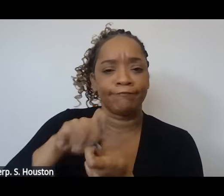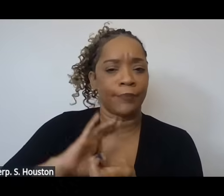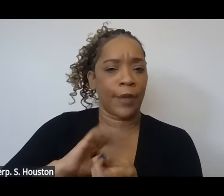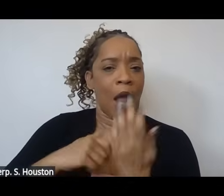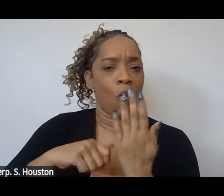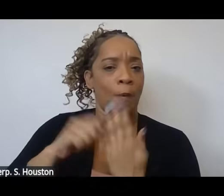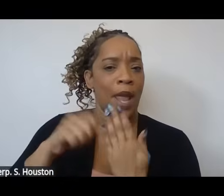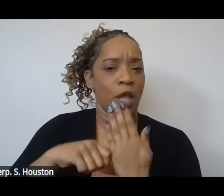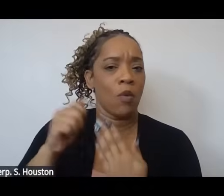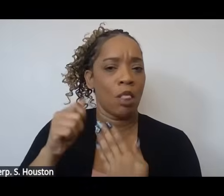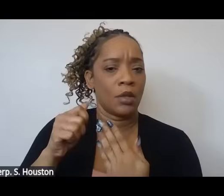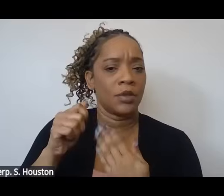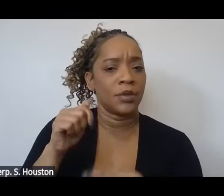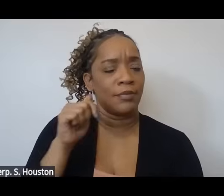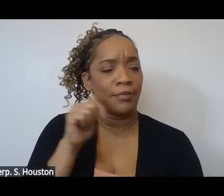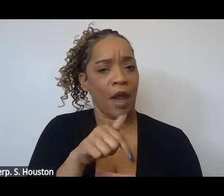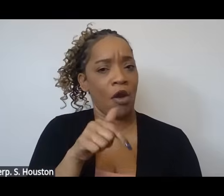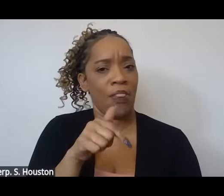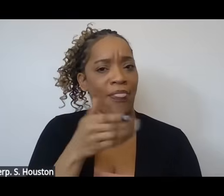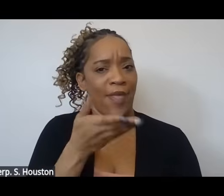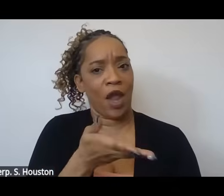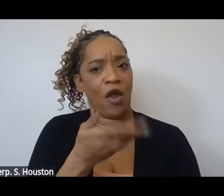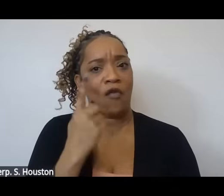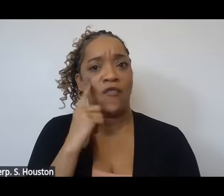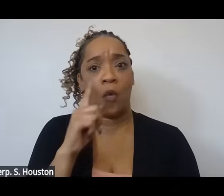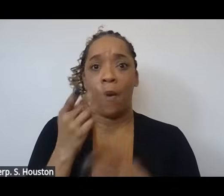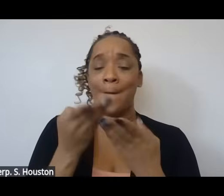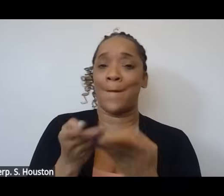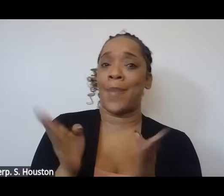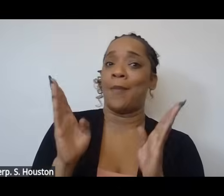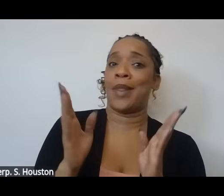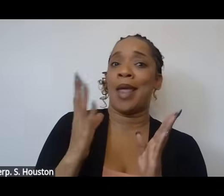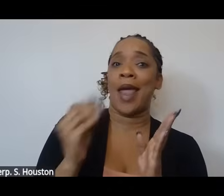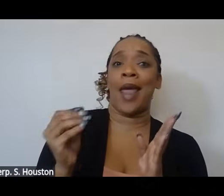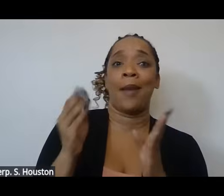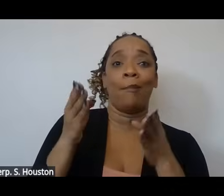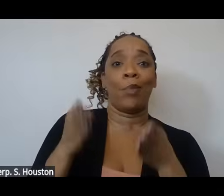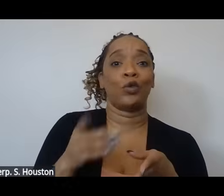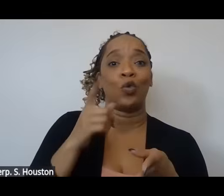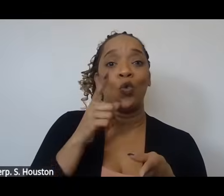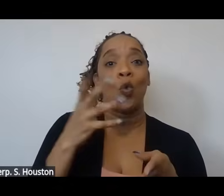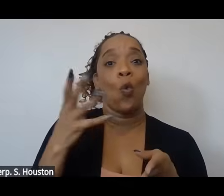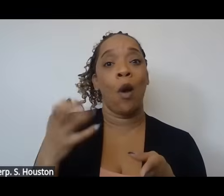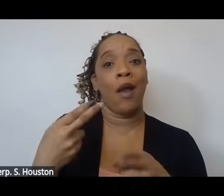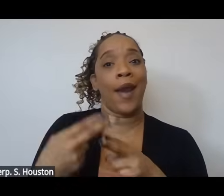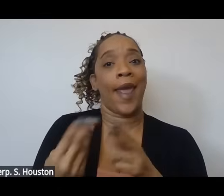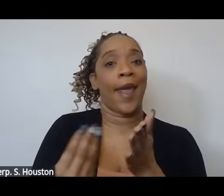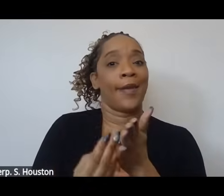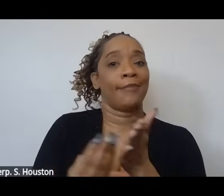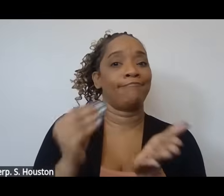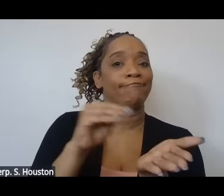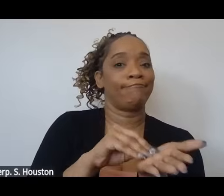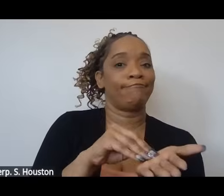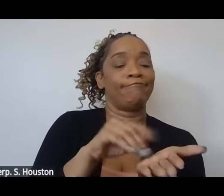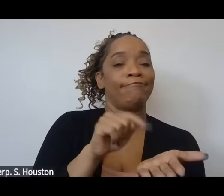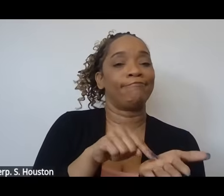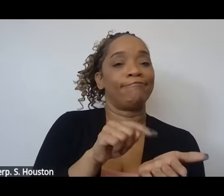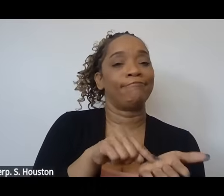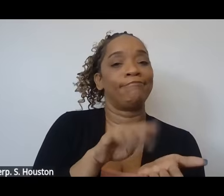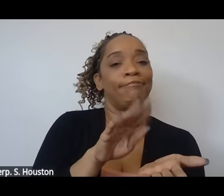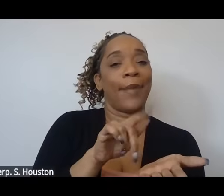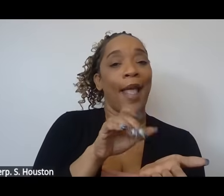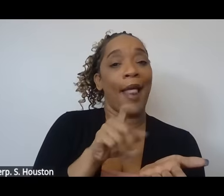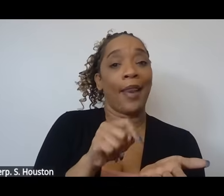the use of the public and for somebody who wants to get on a ballot. And we suggest that they read